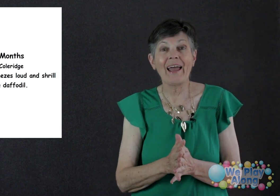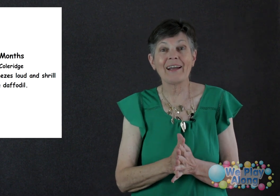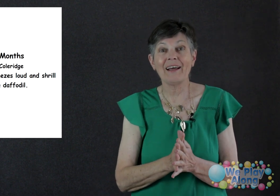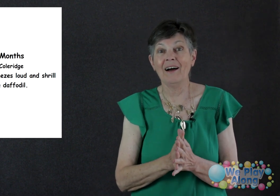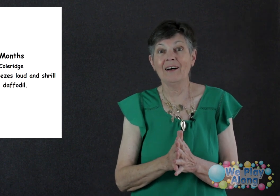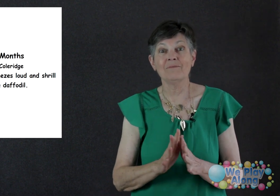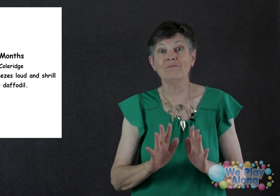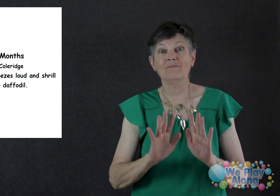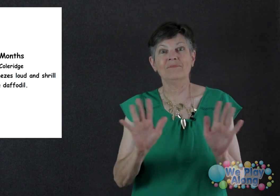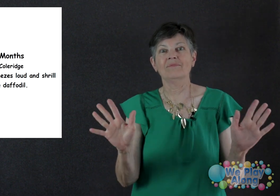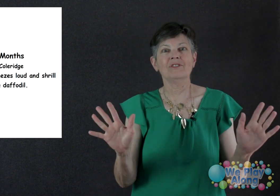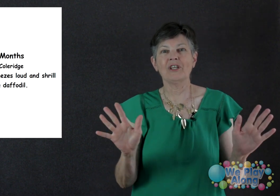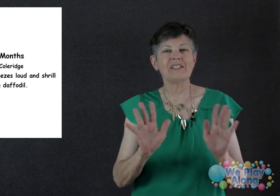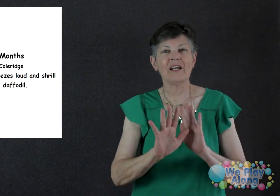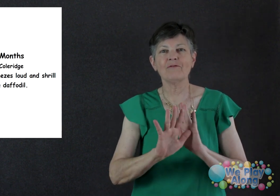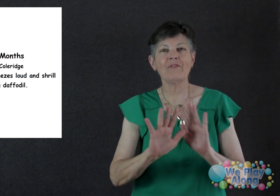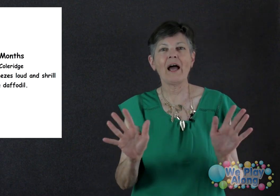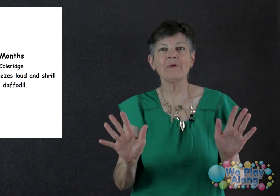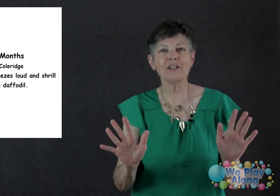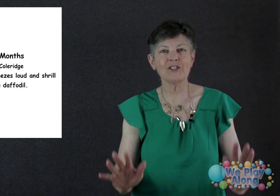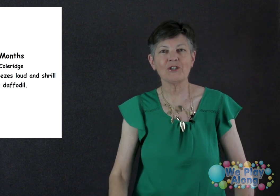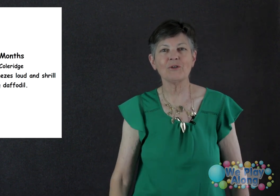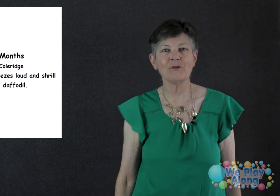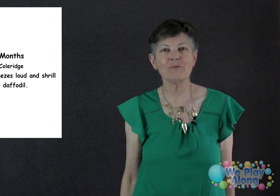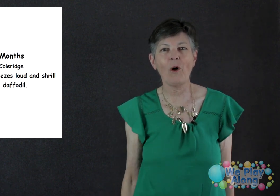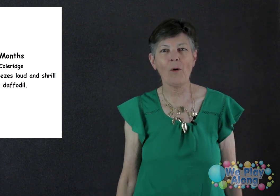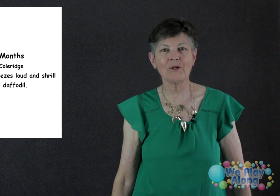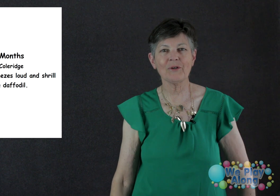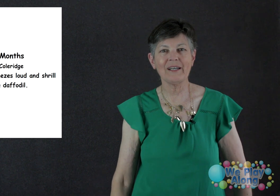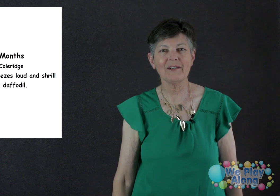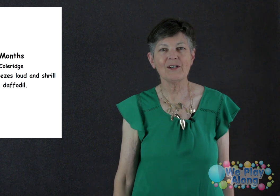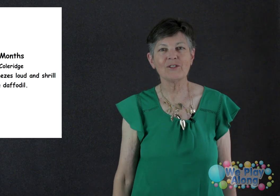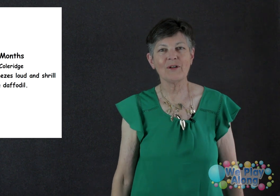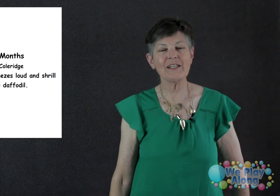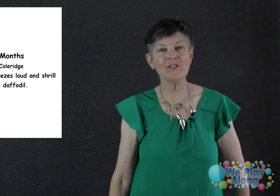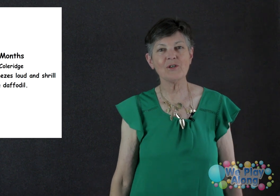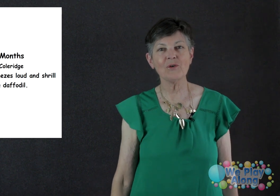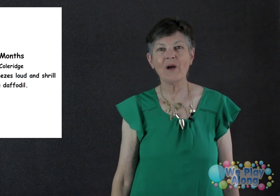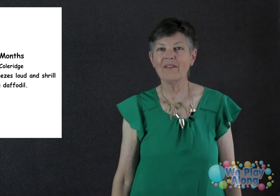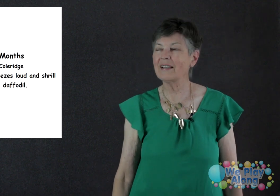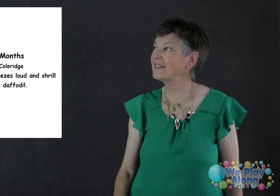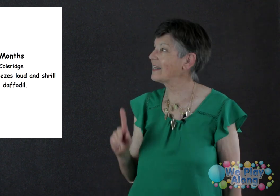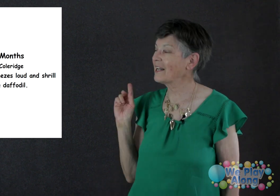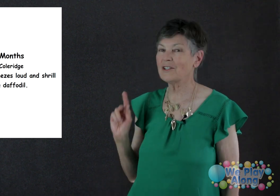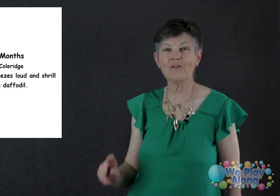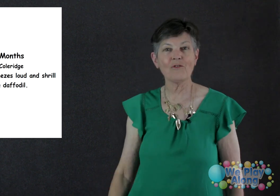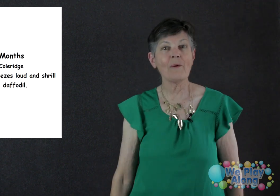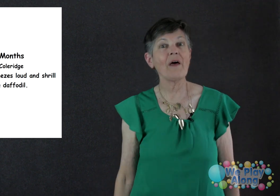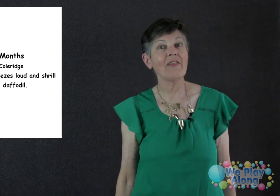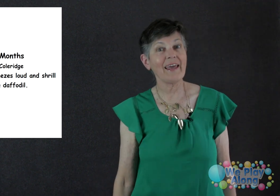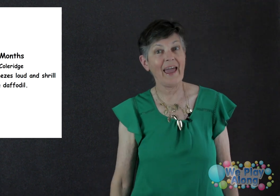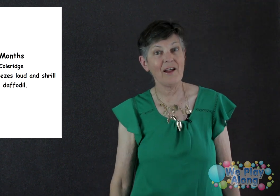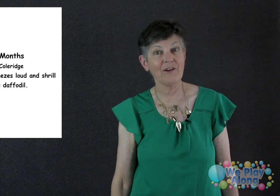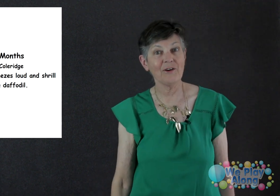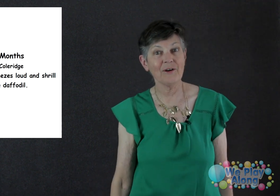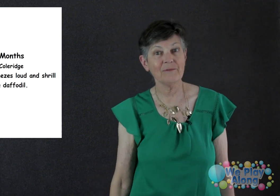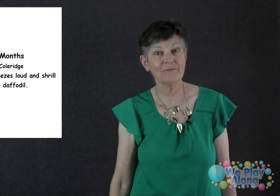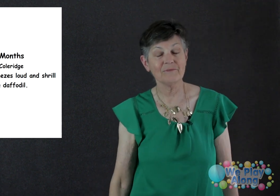and she's done fabulous children's poetry. So let's do this stanza from the calendar.